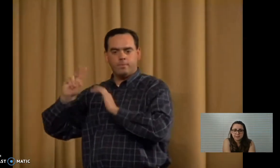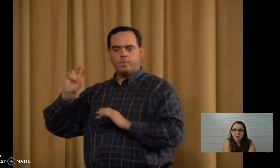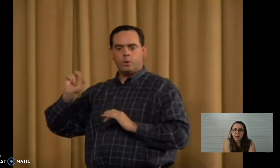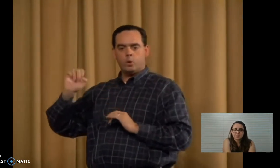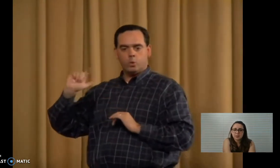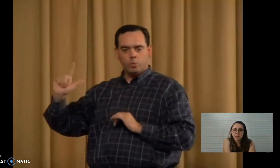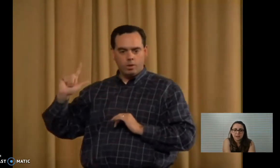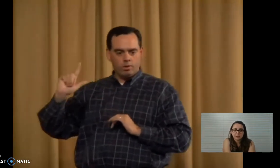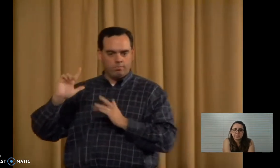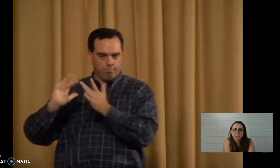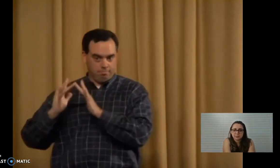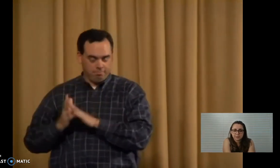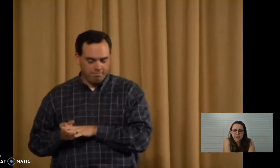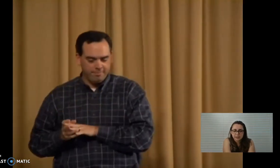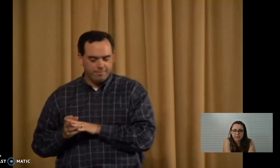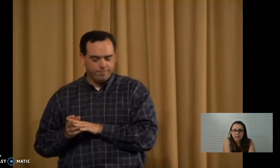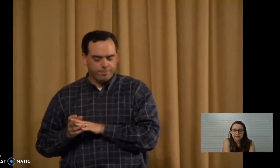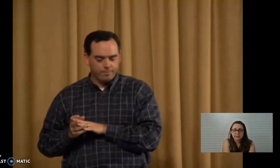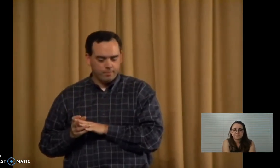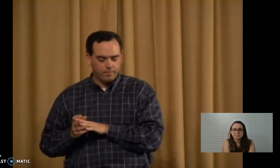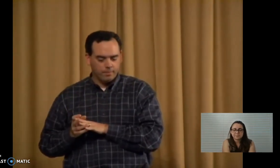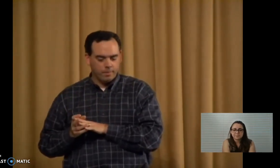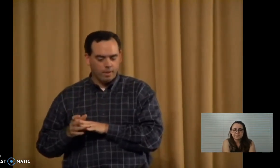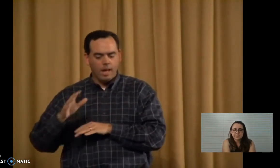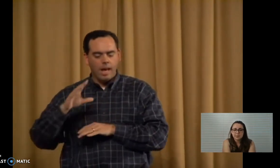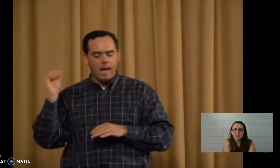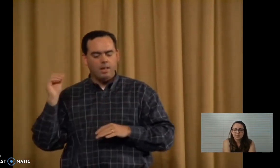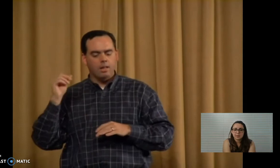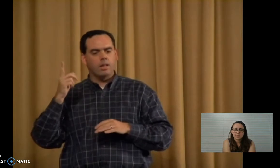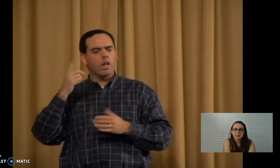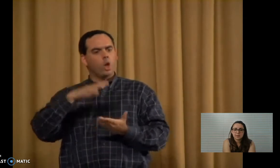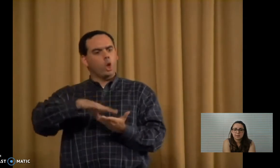streets, it happens online in virtual reality.